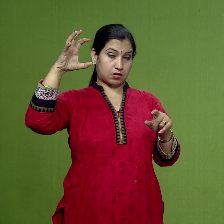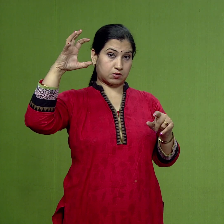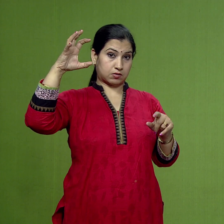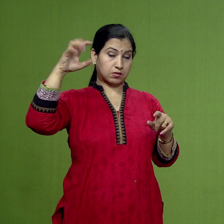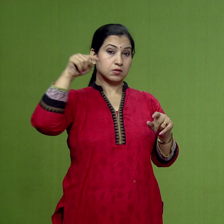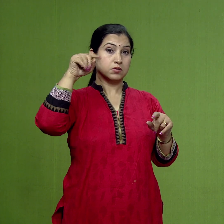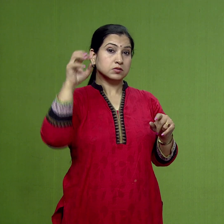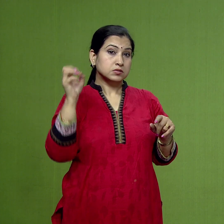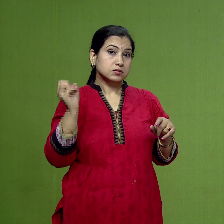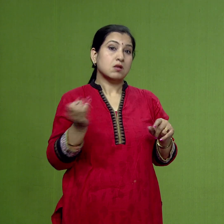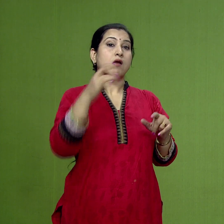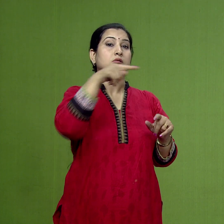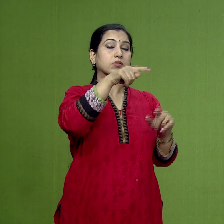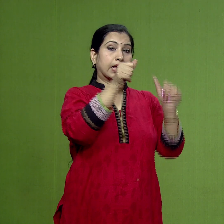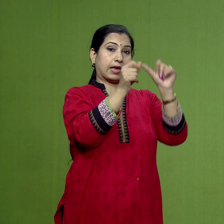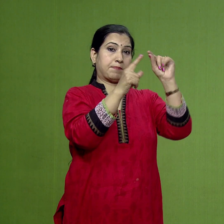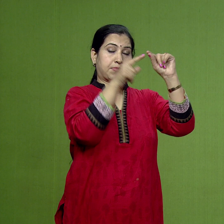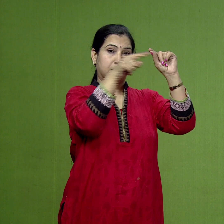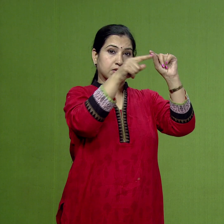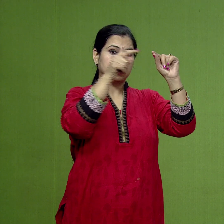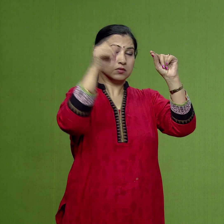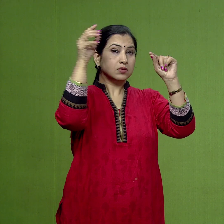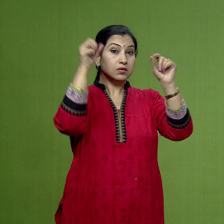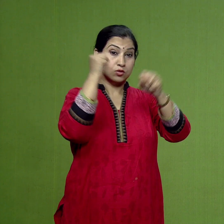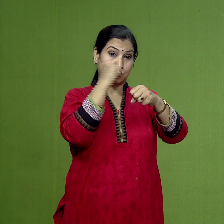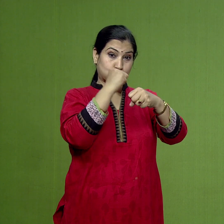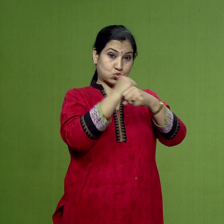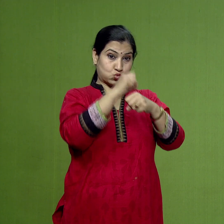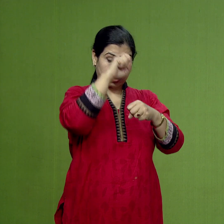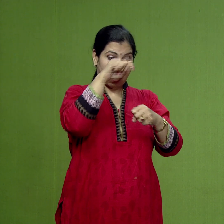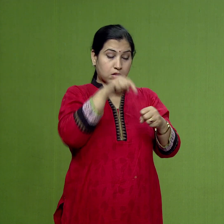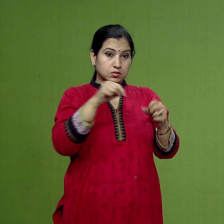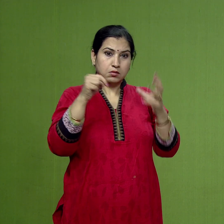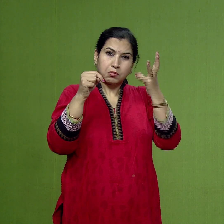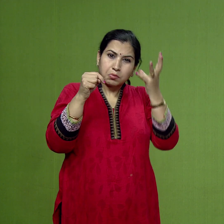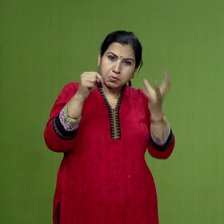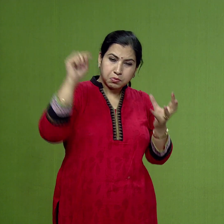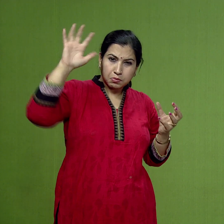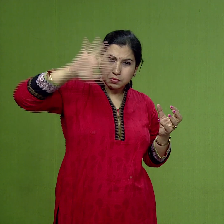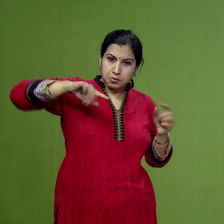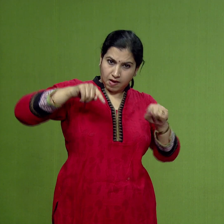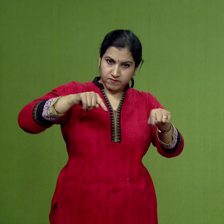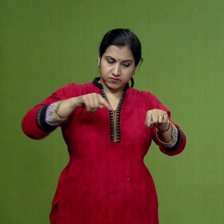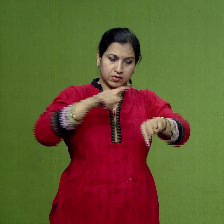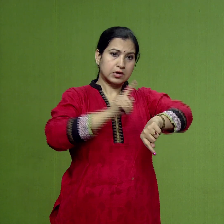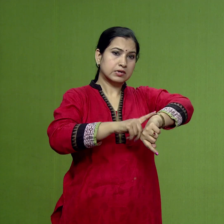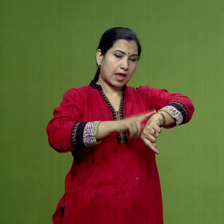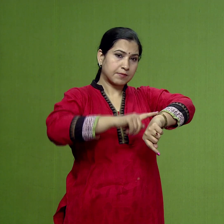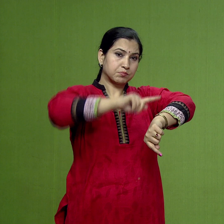in Arunachal Pradesh, it is still dark in Gujarat. There is a time gap of 2